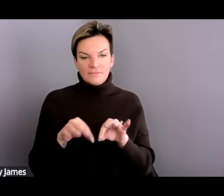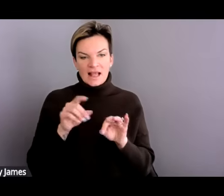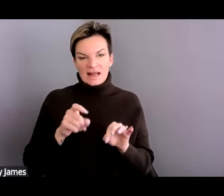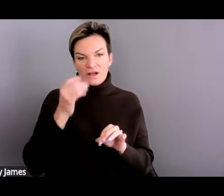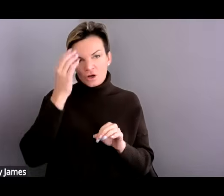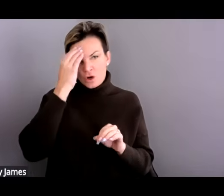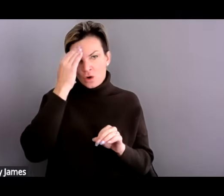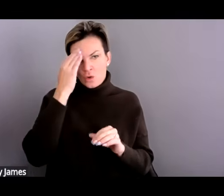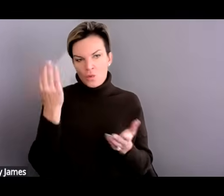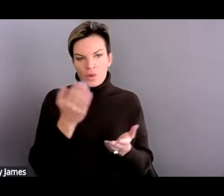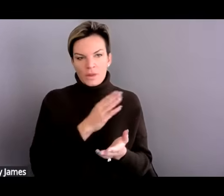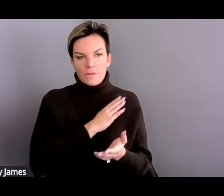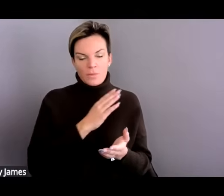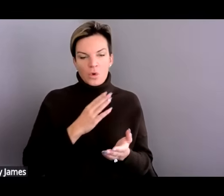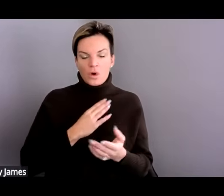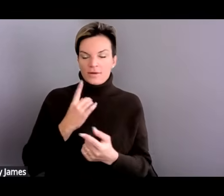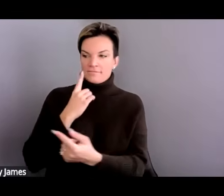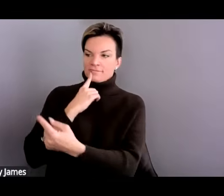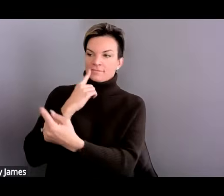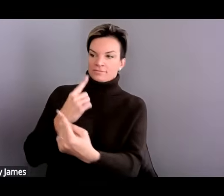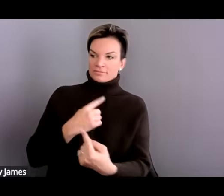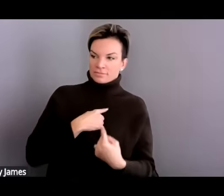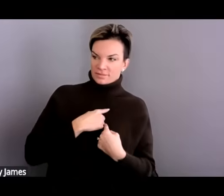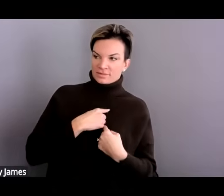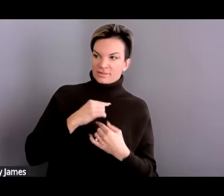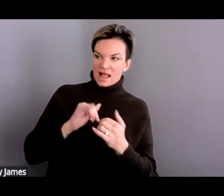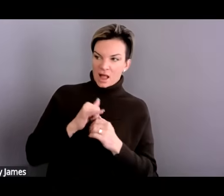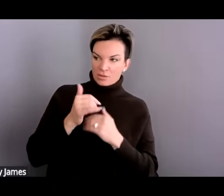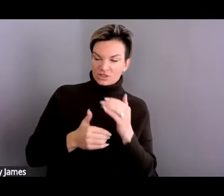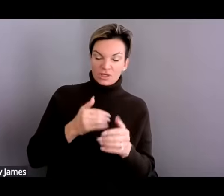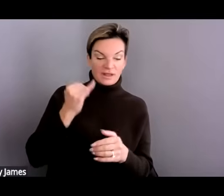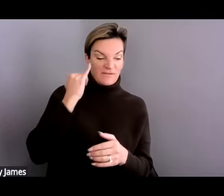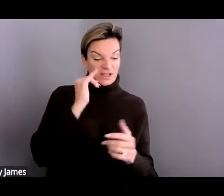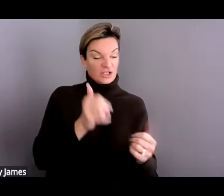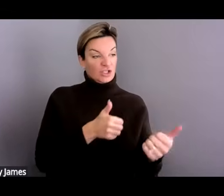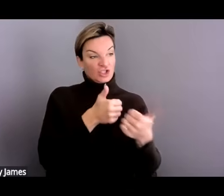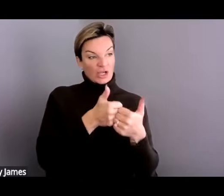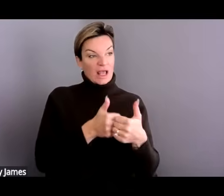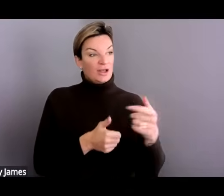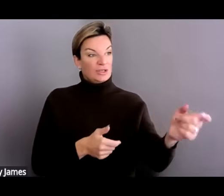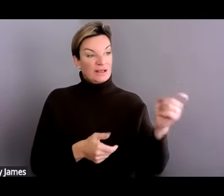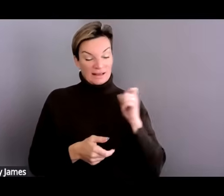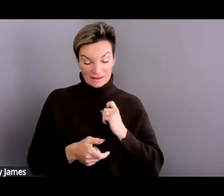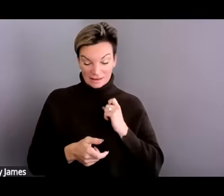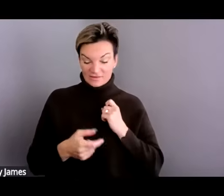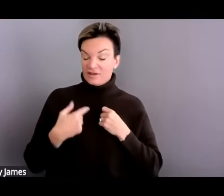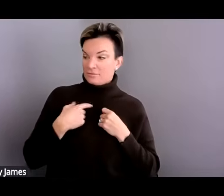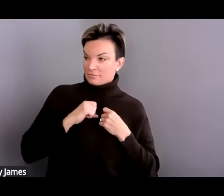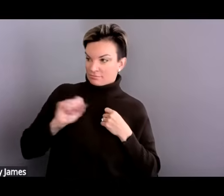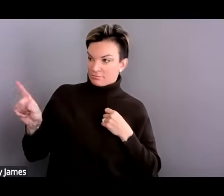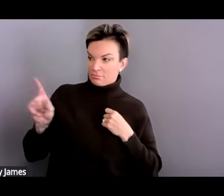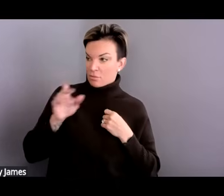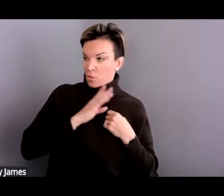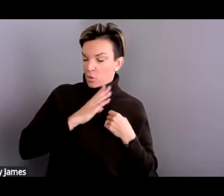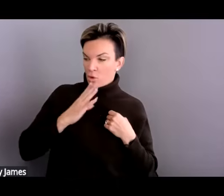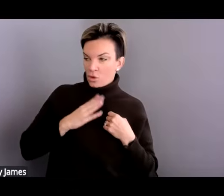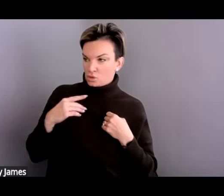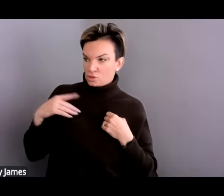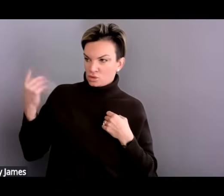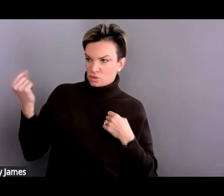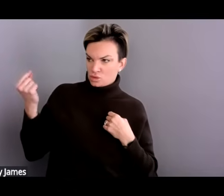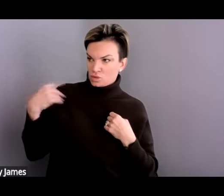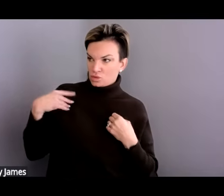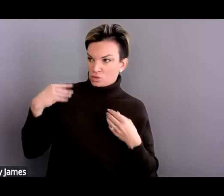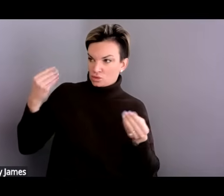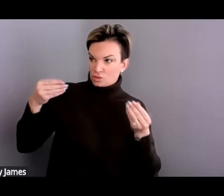the board wants us to do procedurally when a challenge comes in. And so what we added was right on page 1,